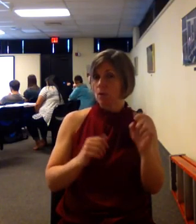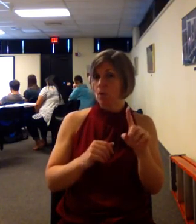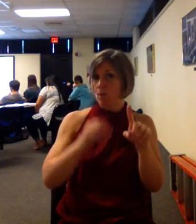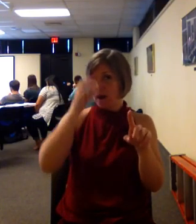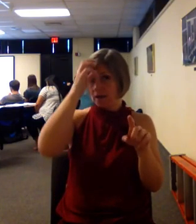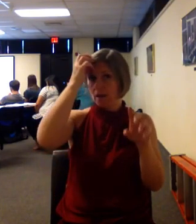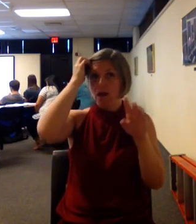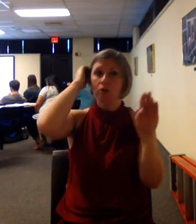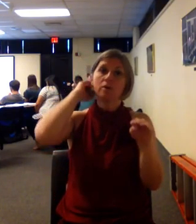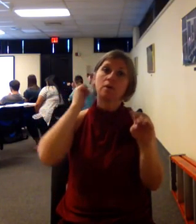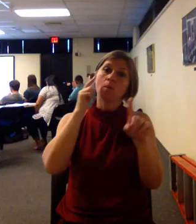something wrong.